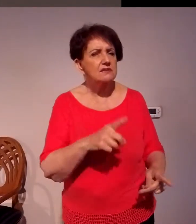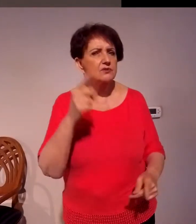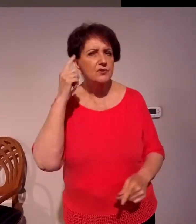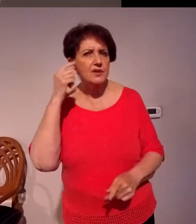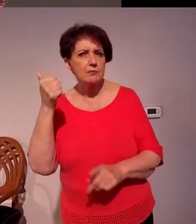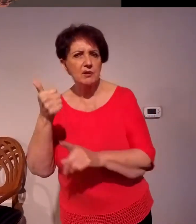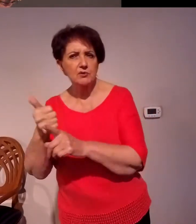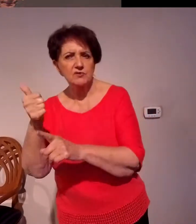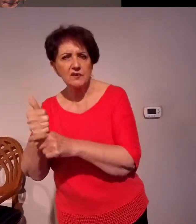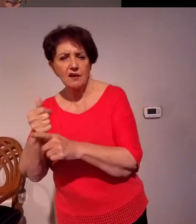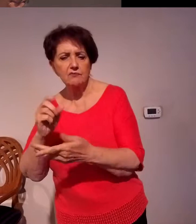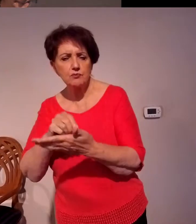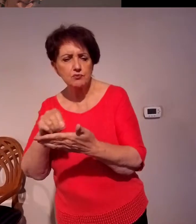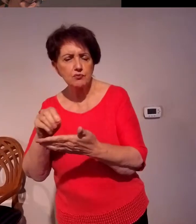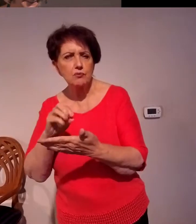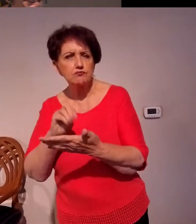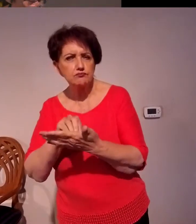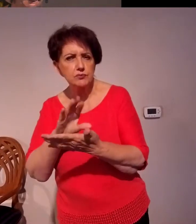have written down,